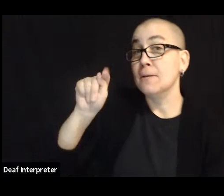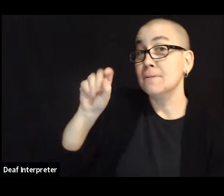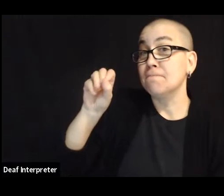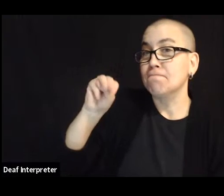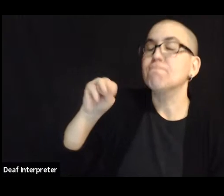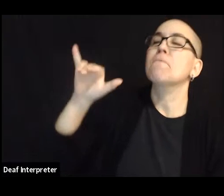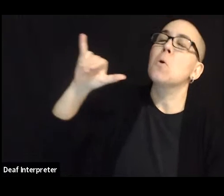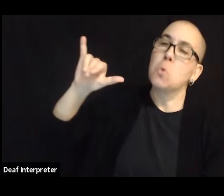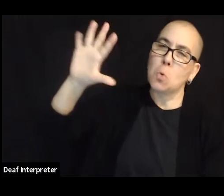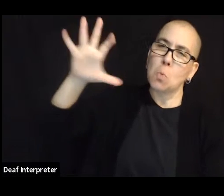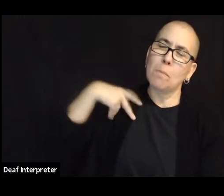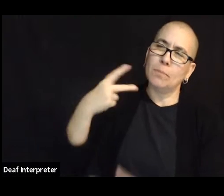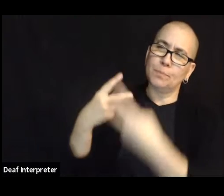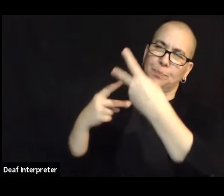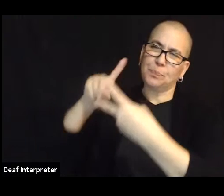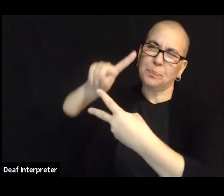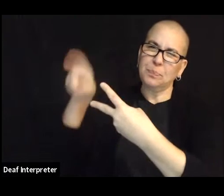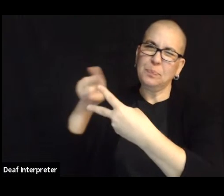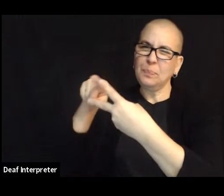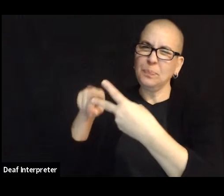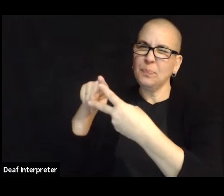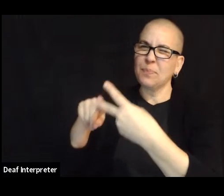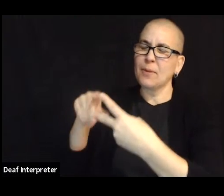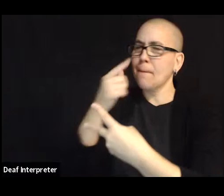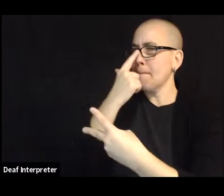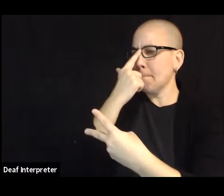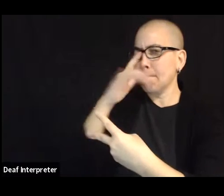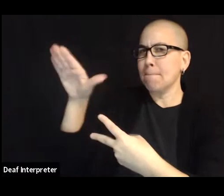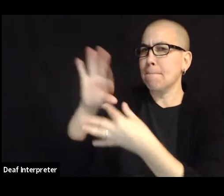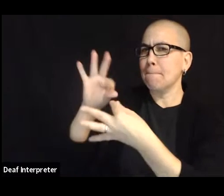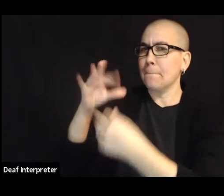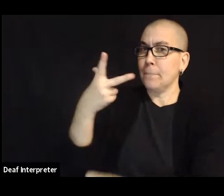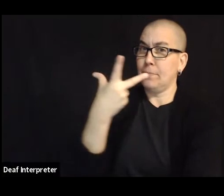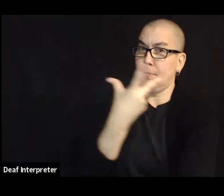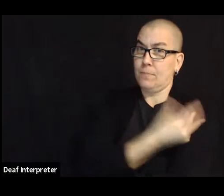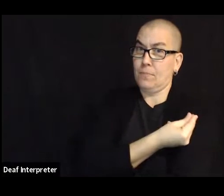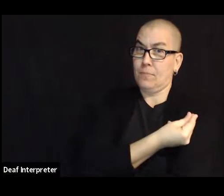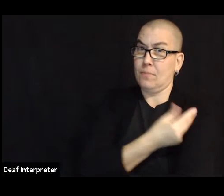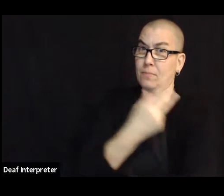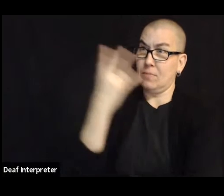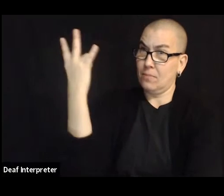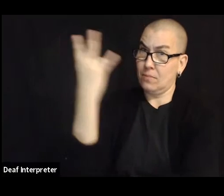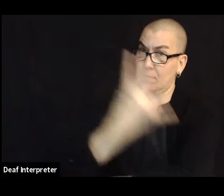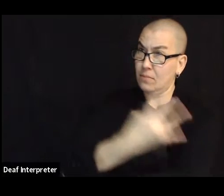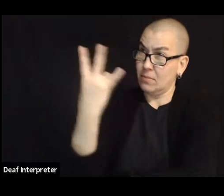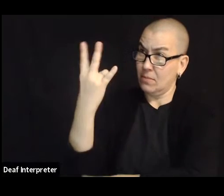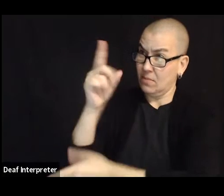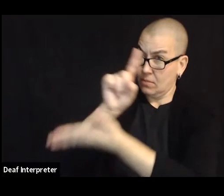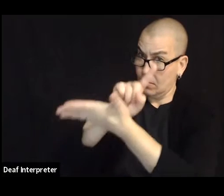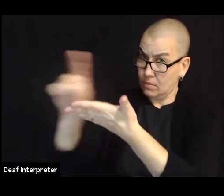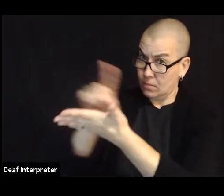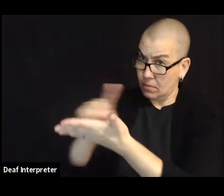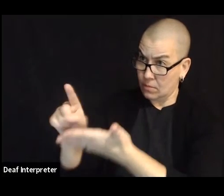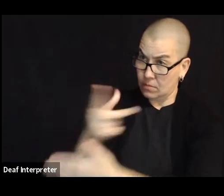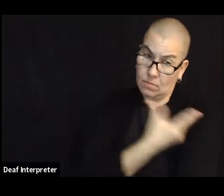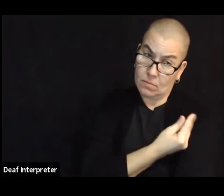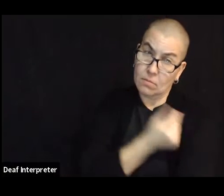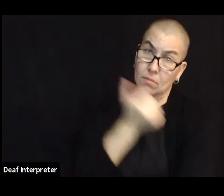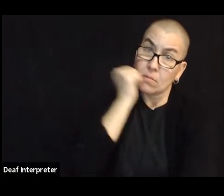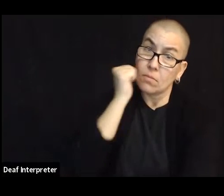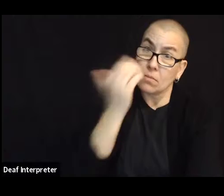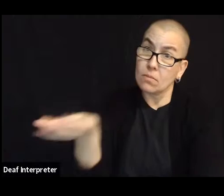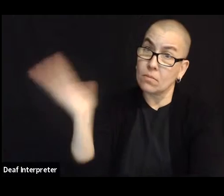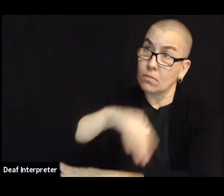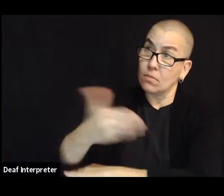happening 7 days a week around the state of Minnesota? And I think you've answered the second part of my question. Is there no vaccine